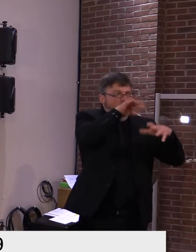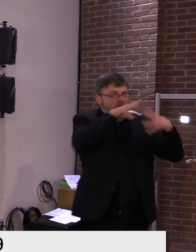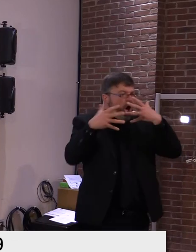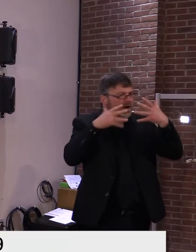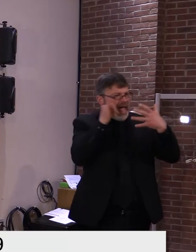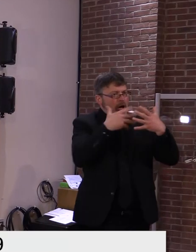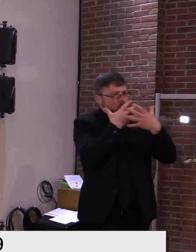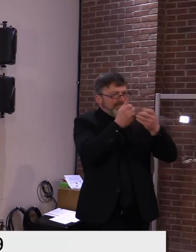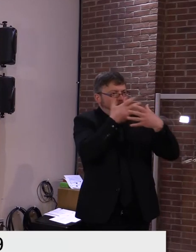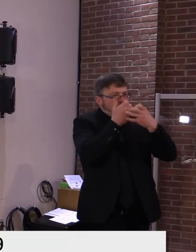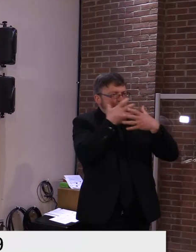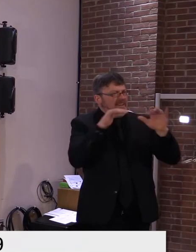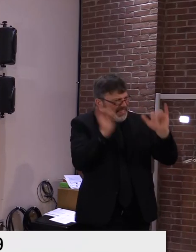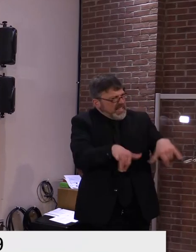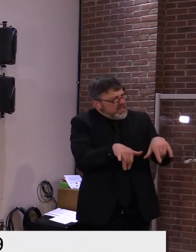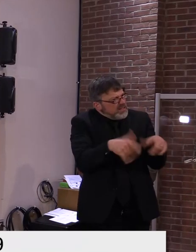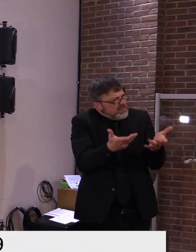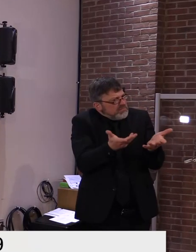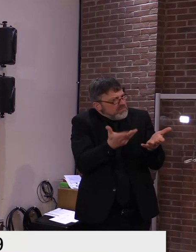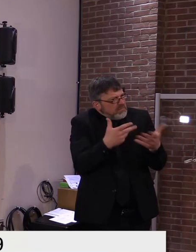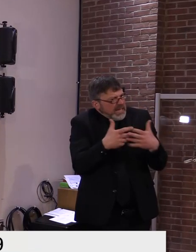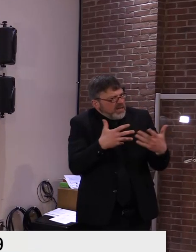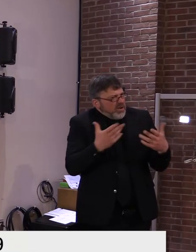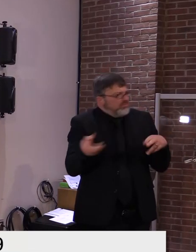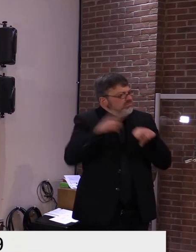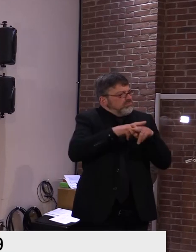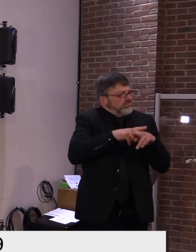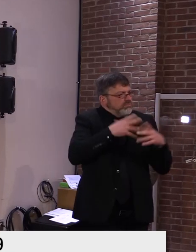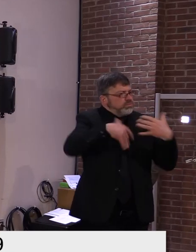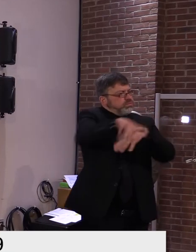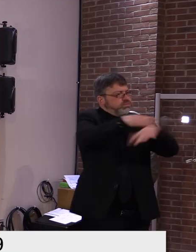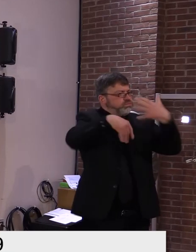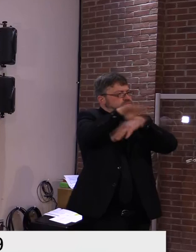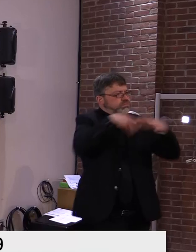15 minutes. It's not just that's not the only piece.